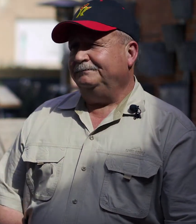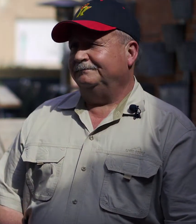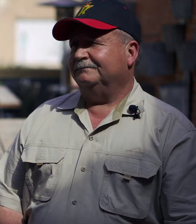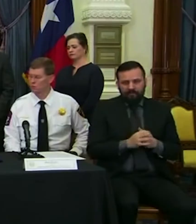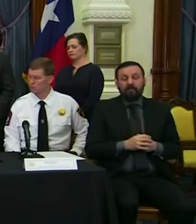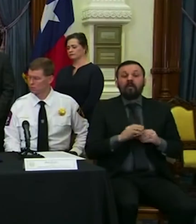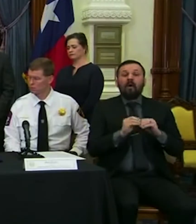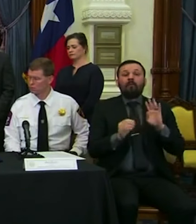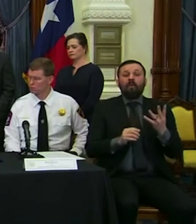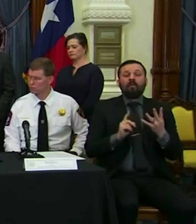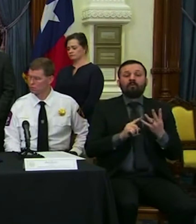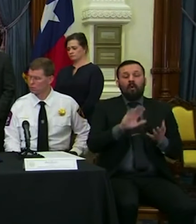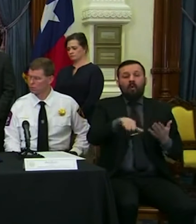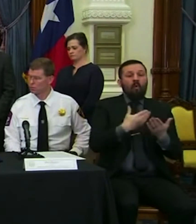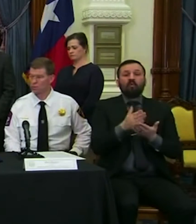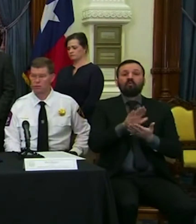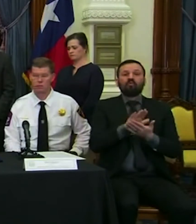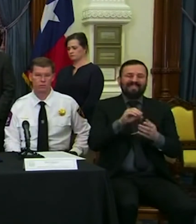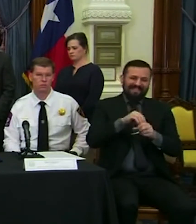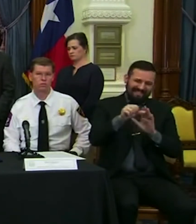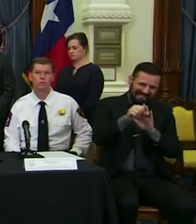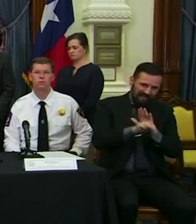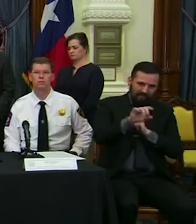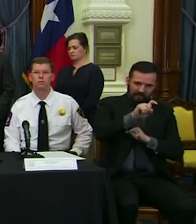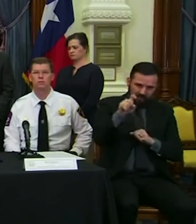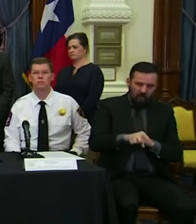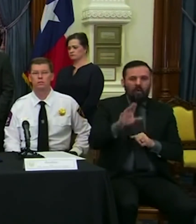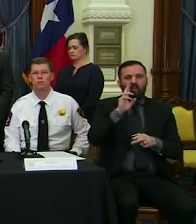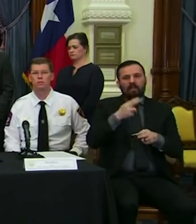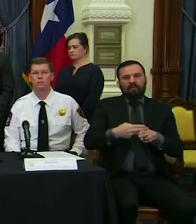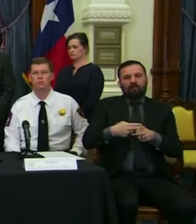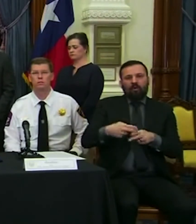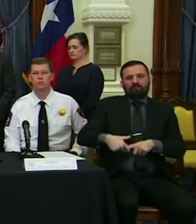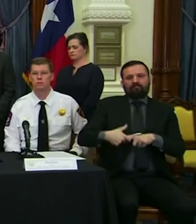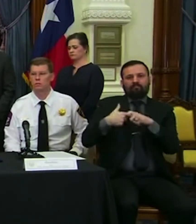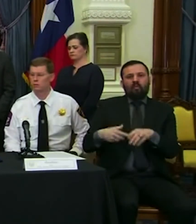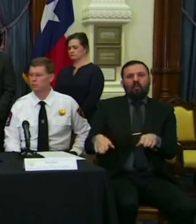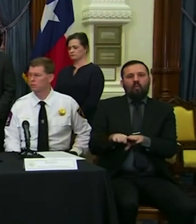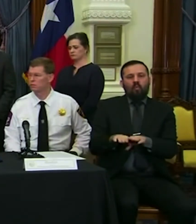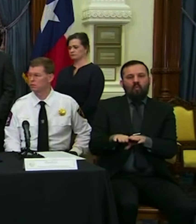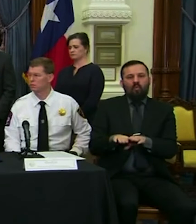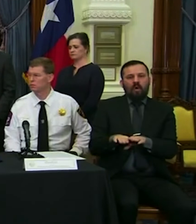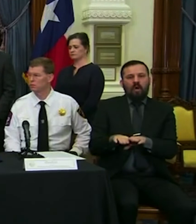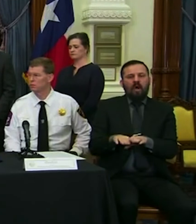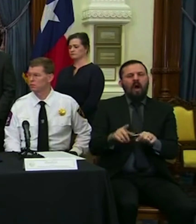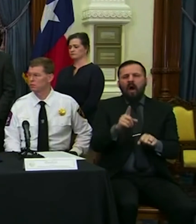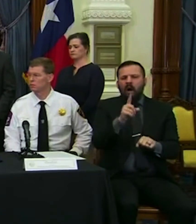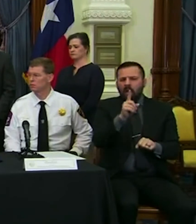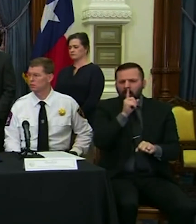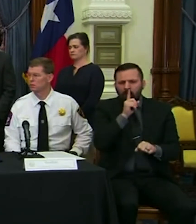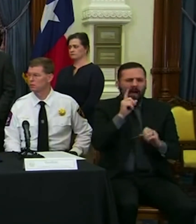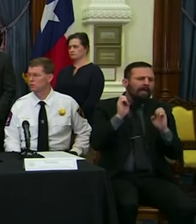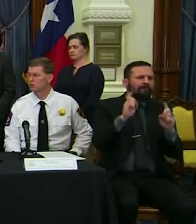for education, all schools in the state of Texas shall be temporarily closed. Governor Abbott ordered all schools across Texas to be closed